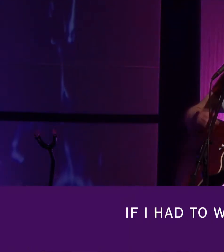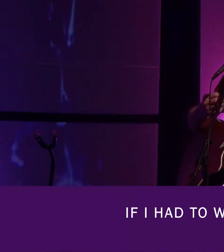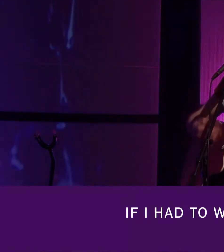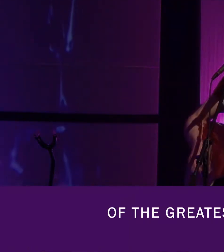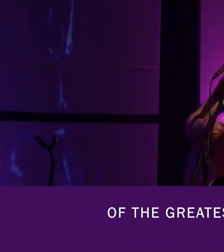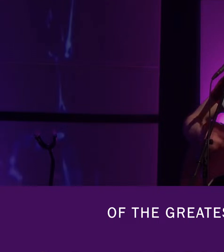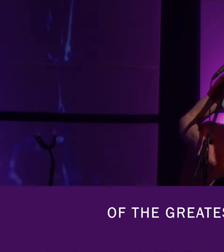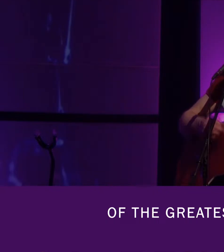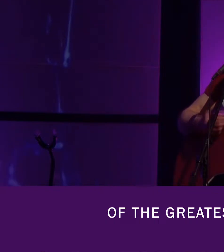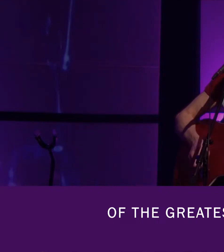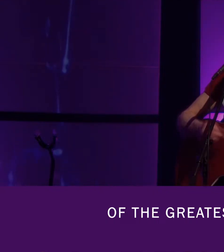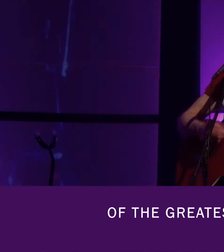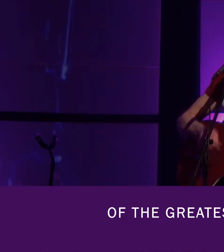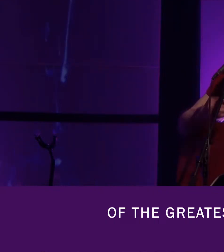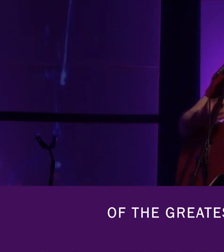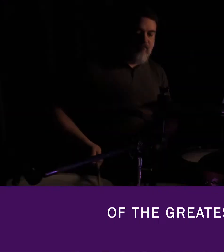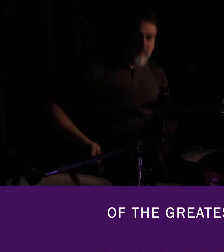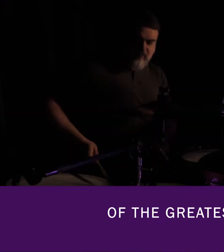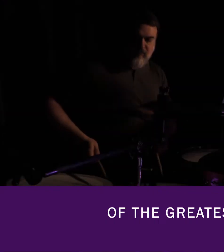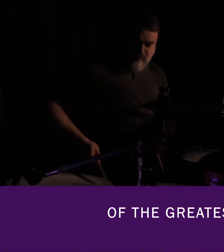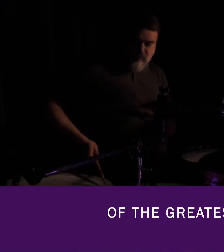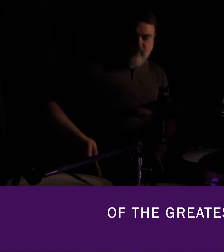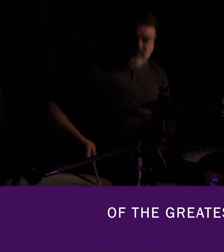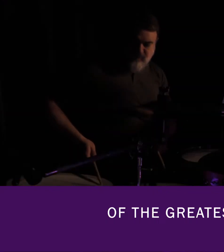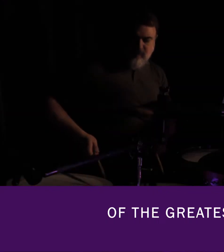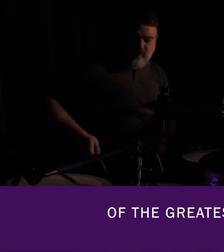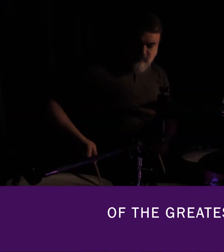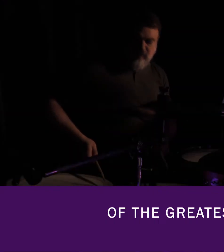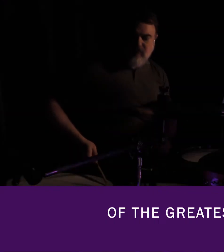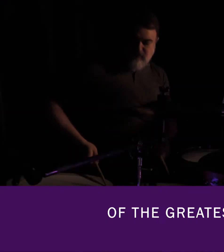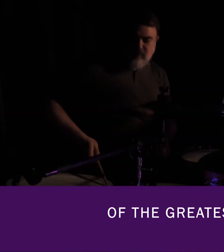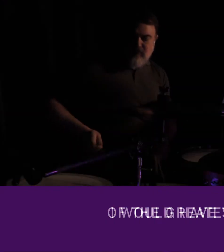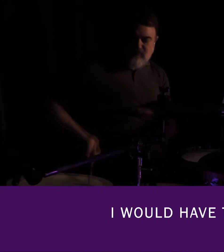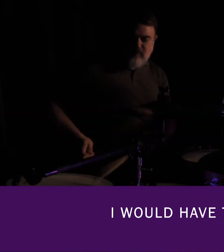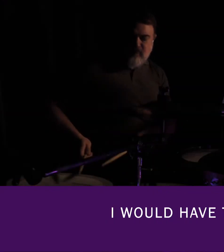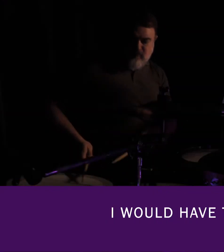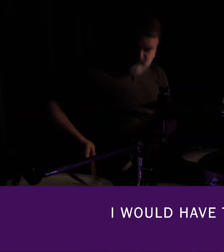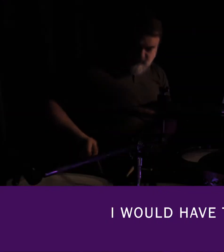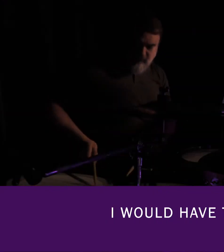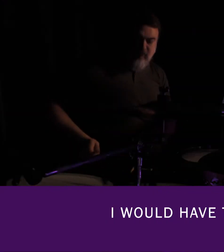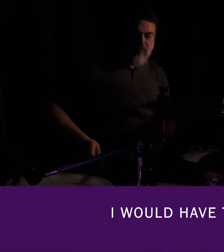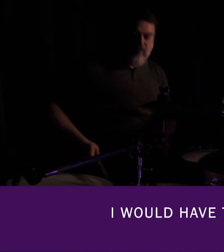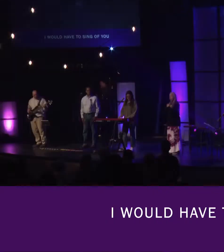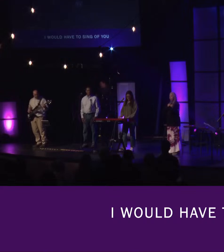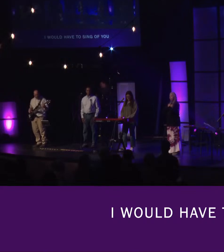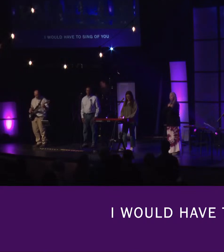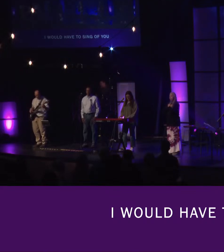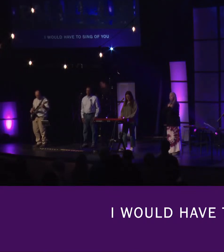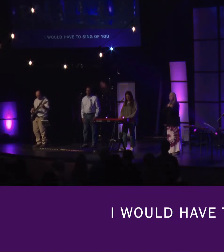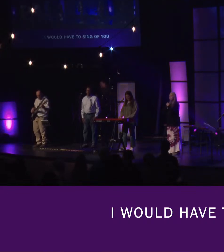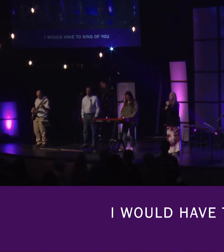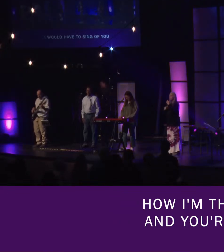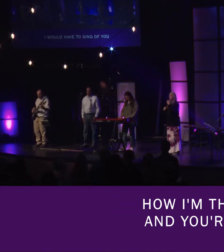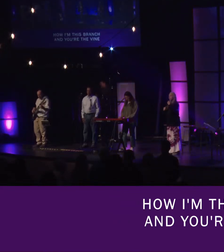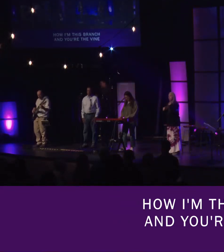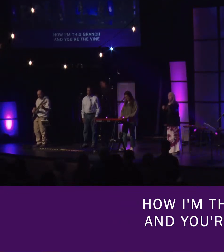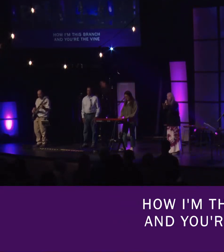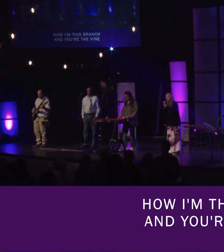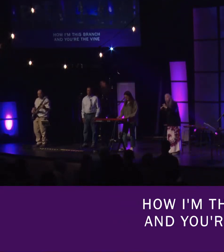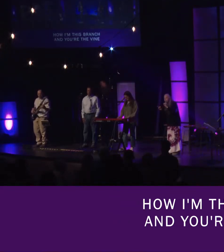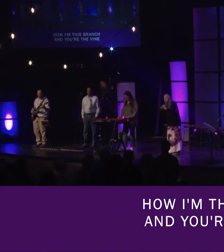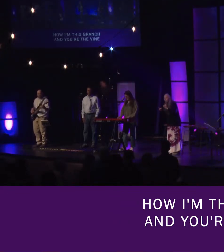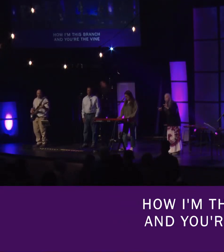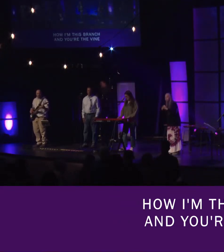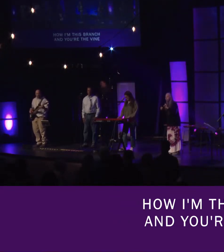story of the greatest love in time, I would have to sing of you. Oh, I'm